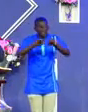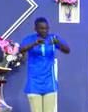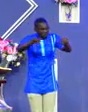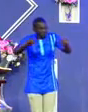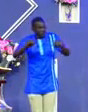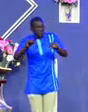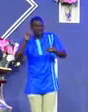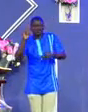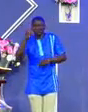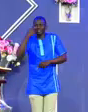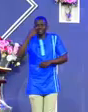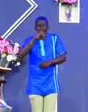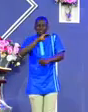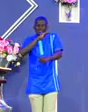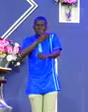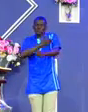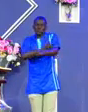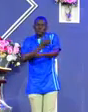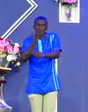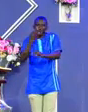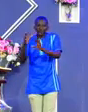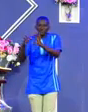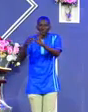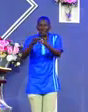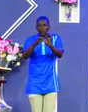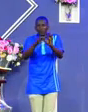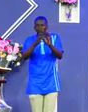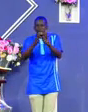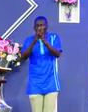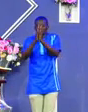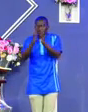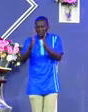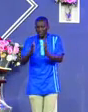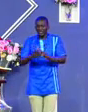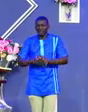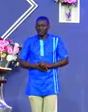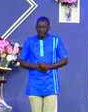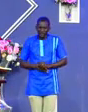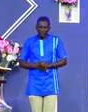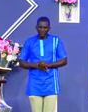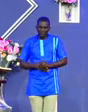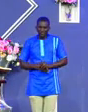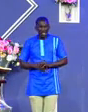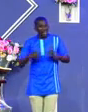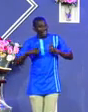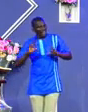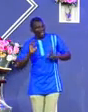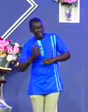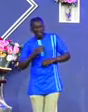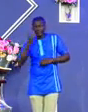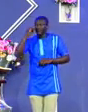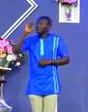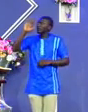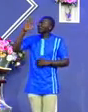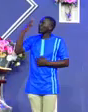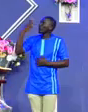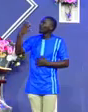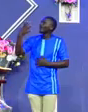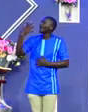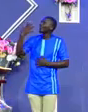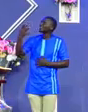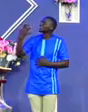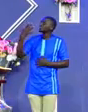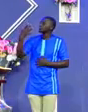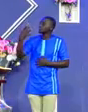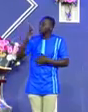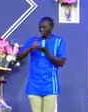see the power of corporate prayer. Tusobole okulaba ku maanyi g'essaala ey'awamu. Let us see your hand. Katulabe omukono